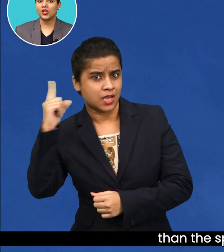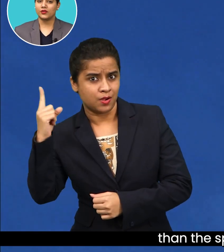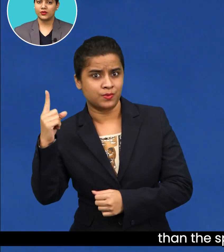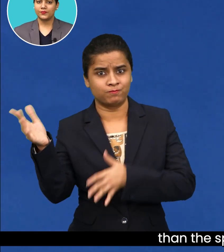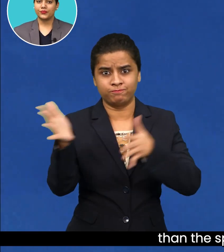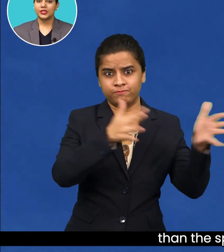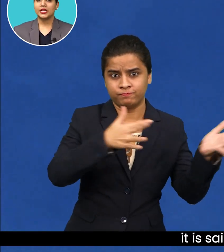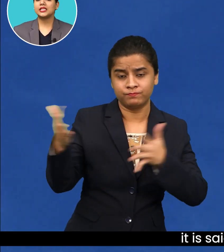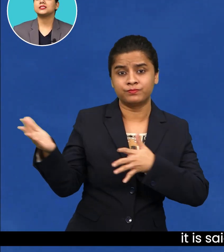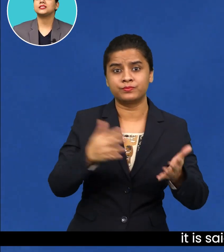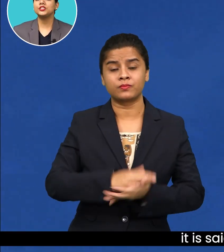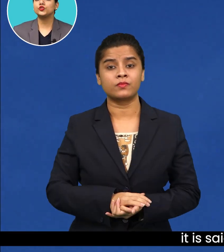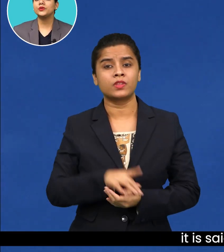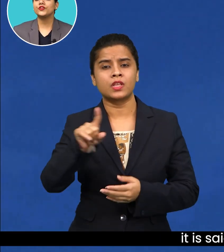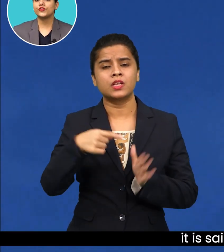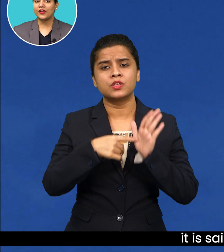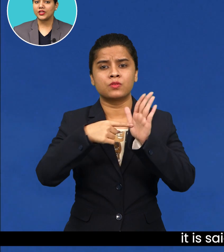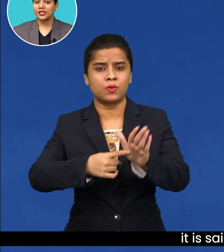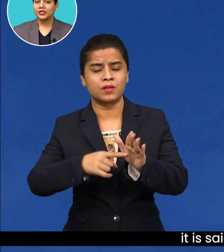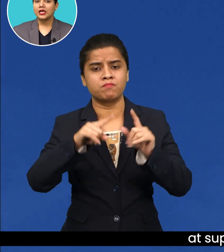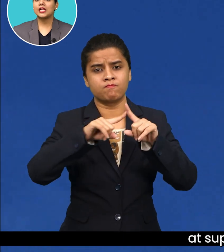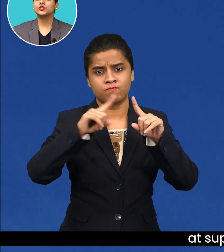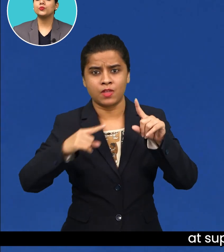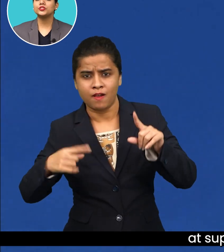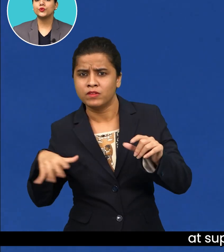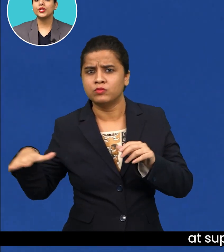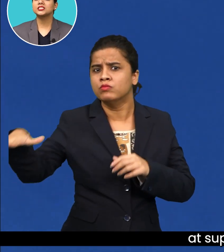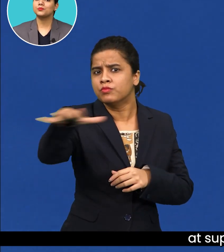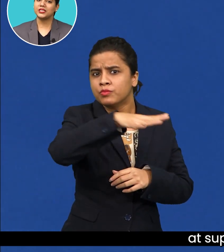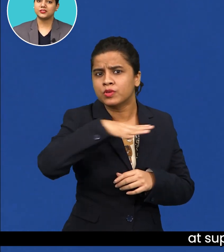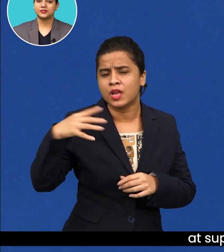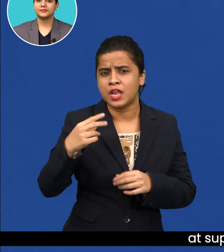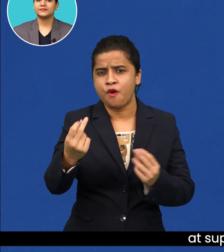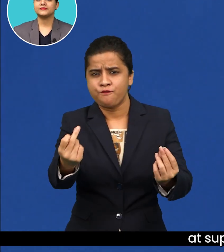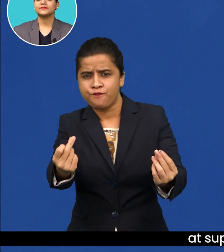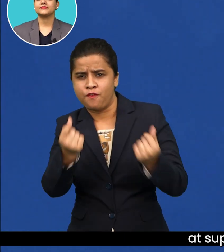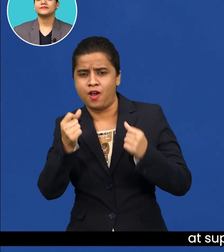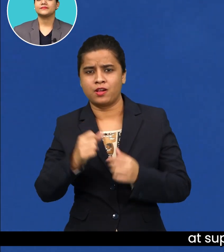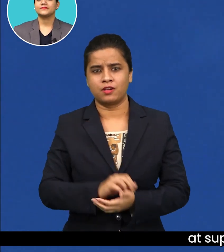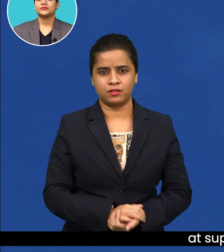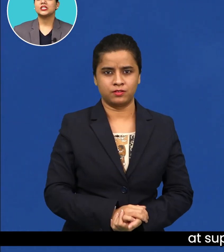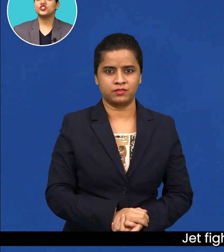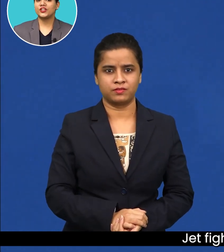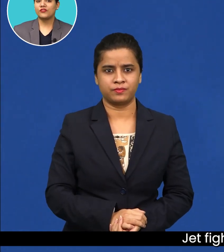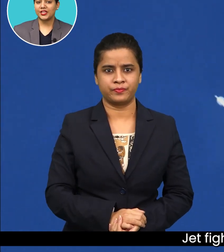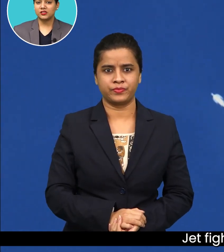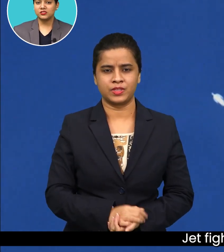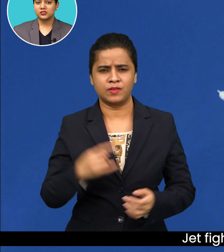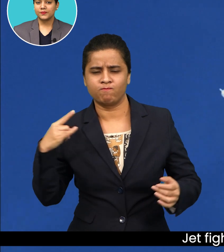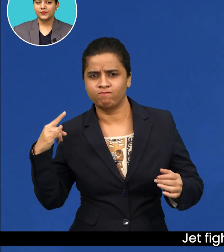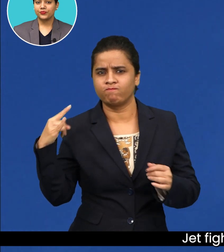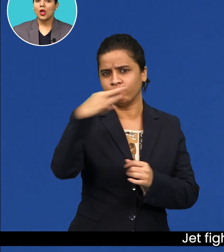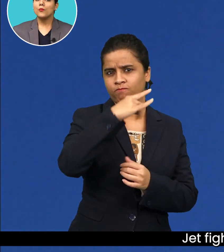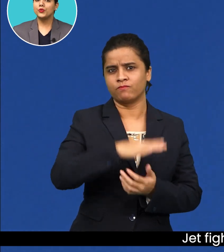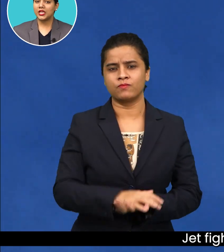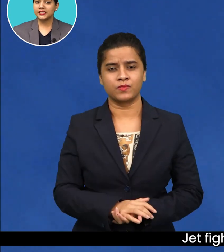air, it is said to be a travelling at supersonic speed. Jet fighters,